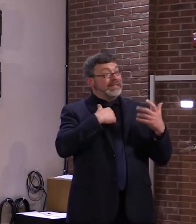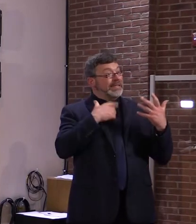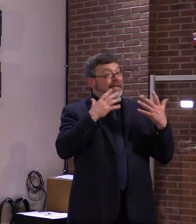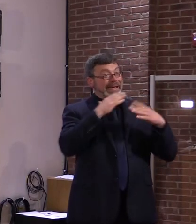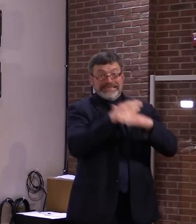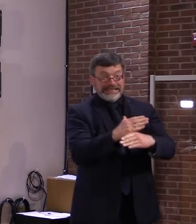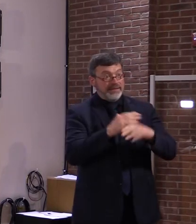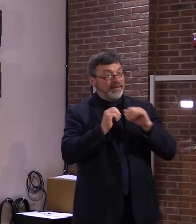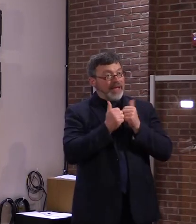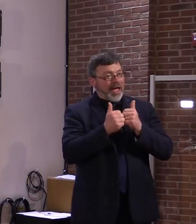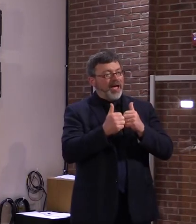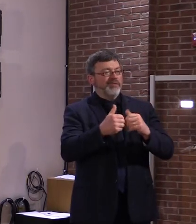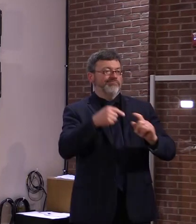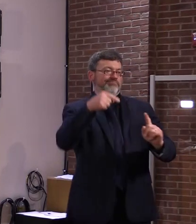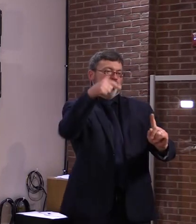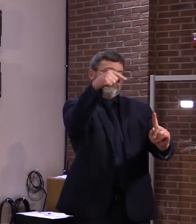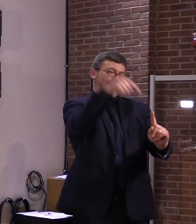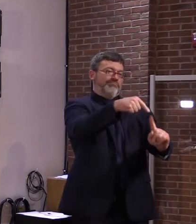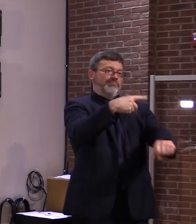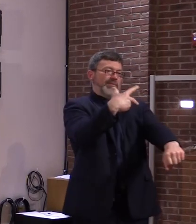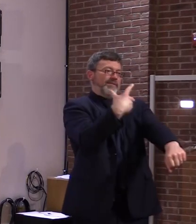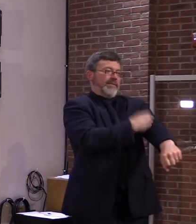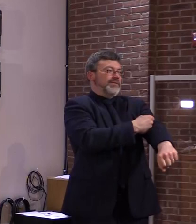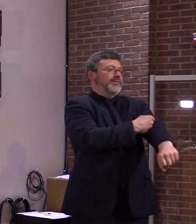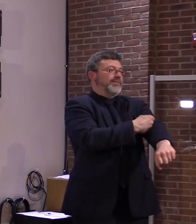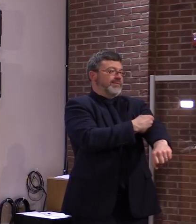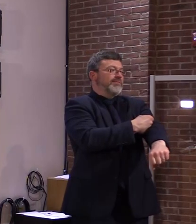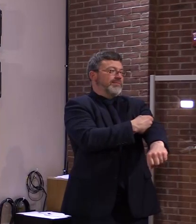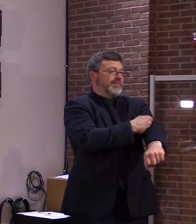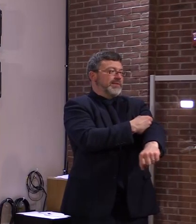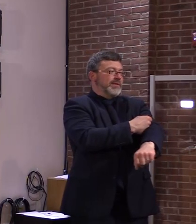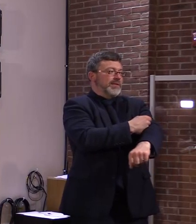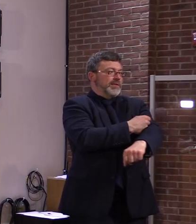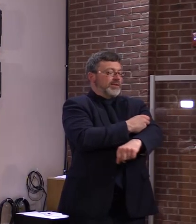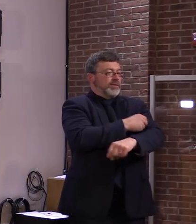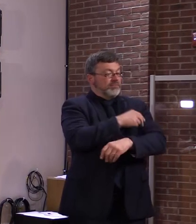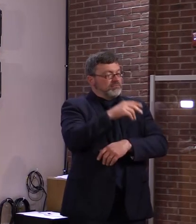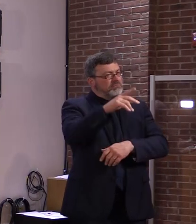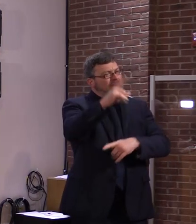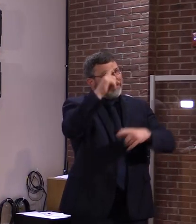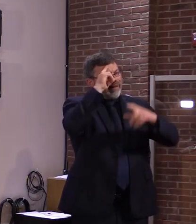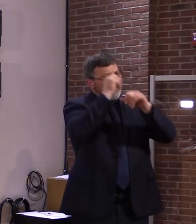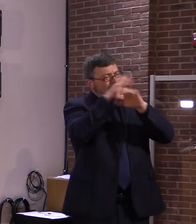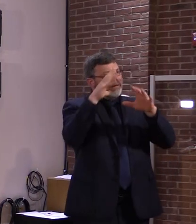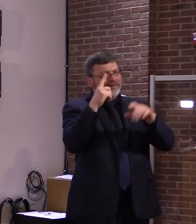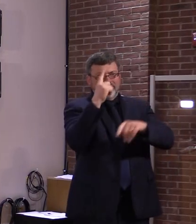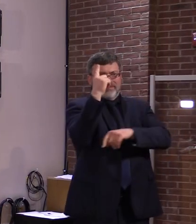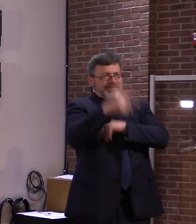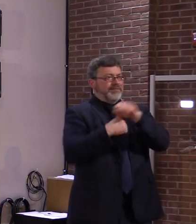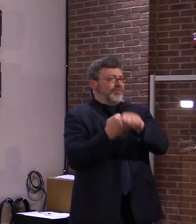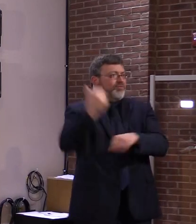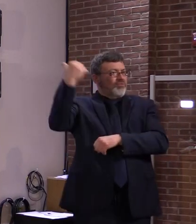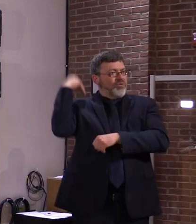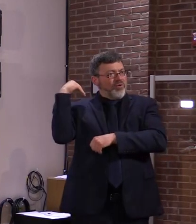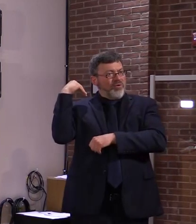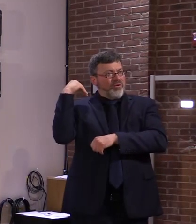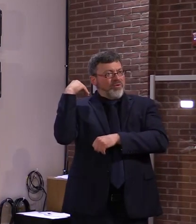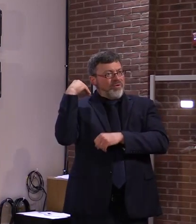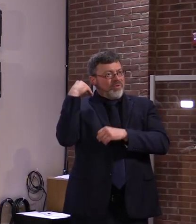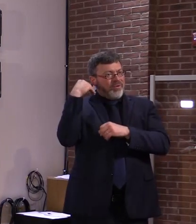remind anyone, we were in a serious hunker down mode with many restrictions on where we could go, what we